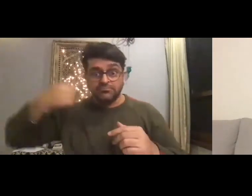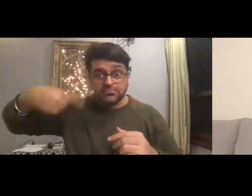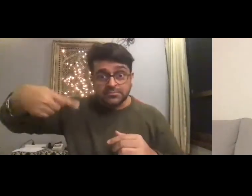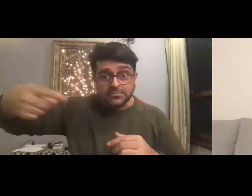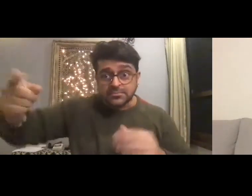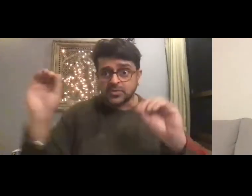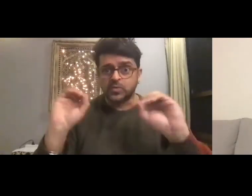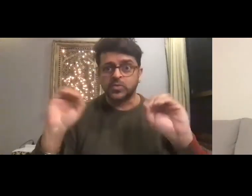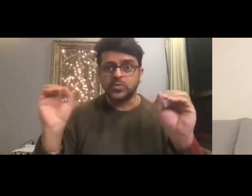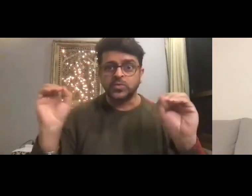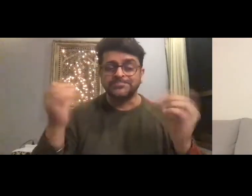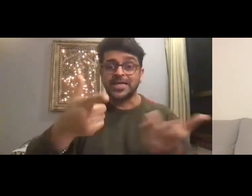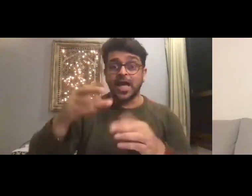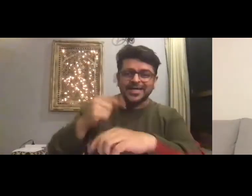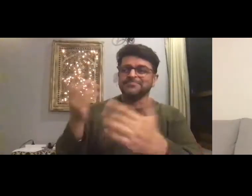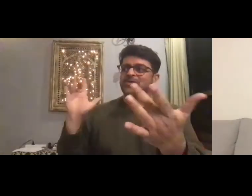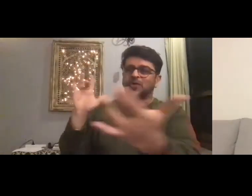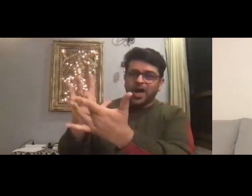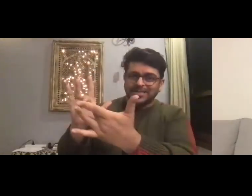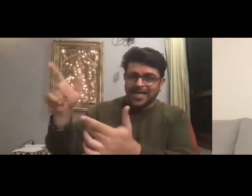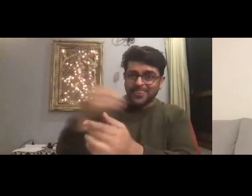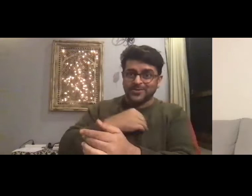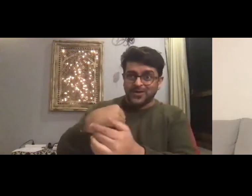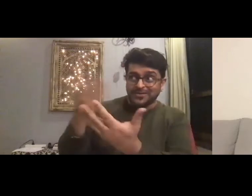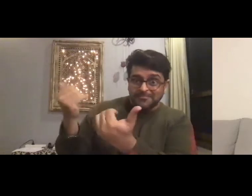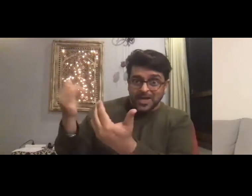then yes, some interpreting will happen. So luckily,